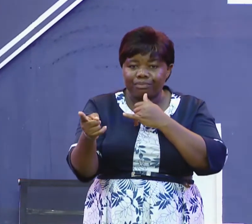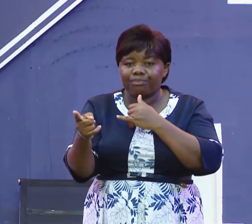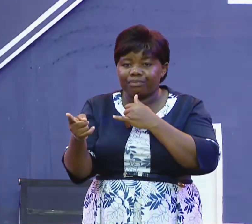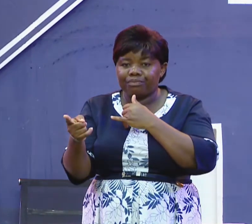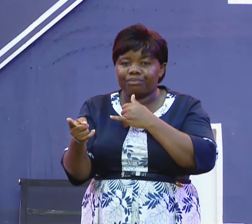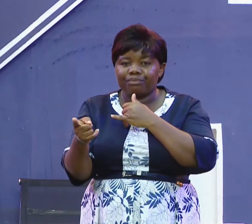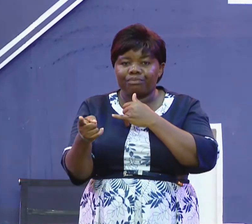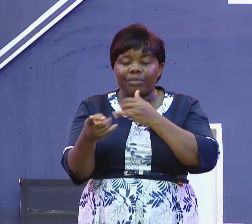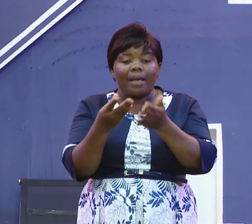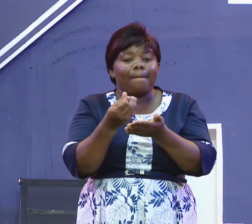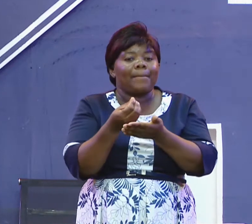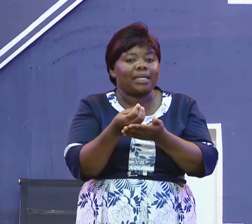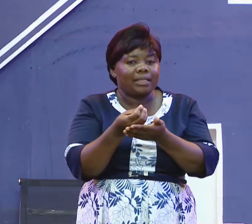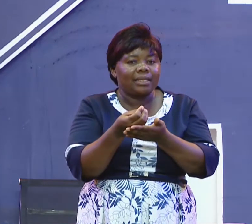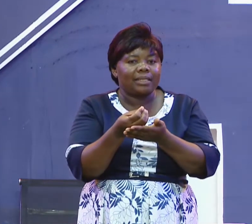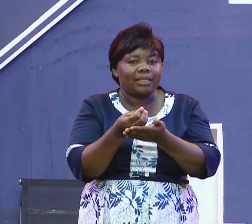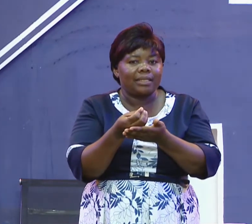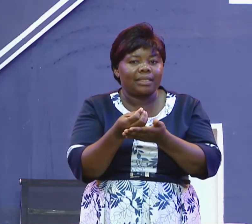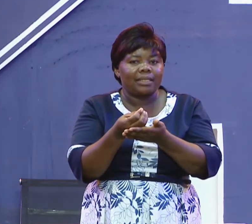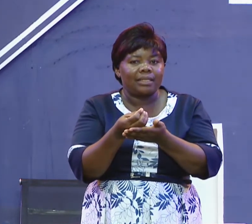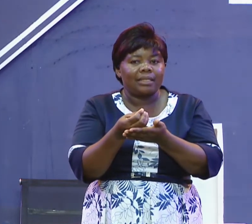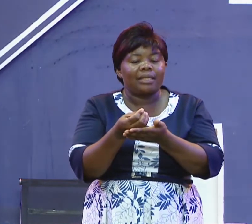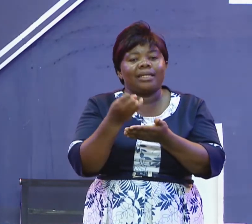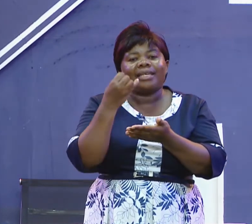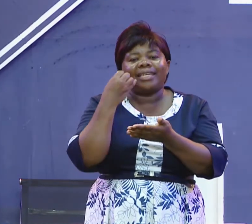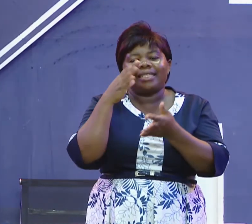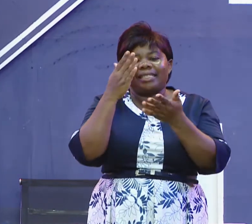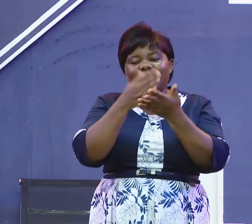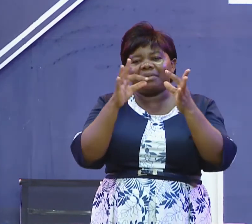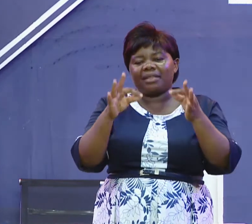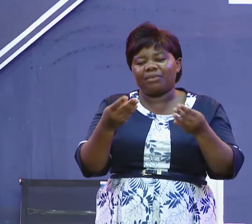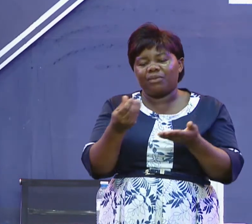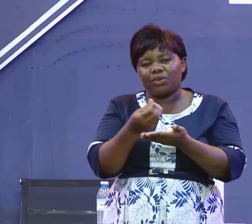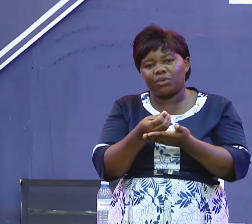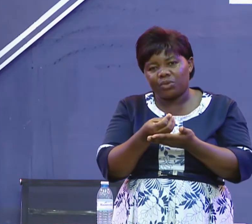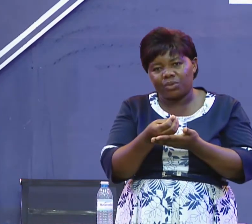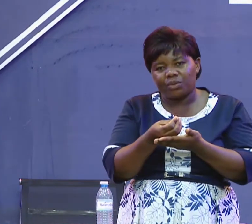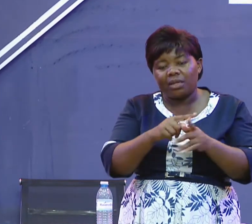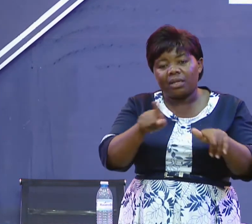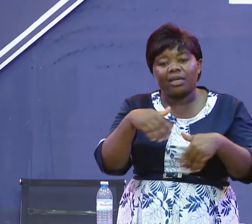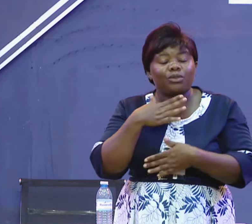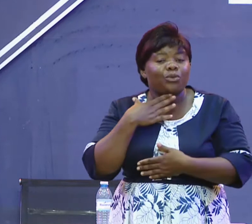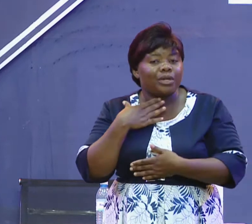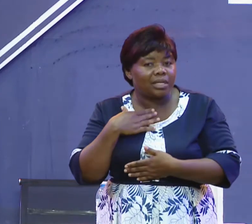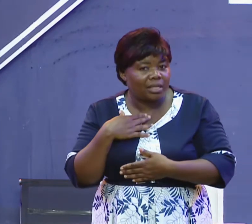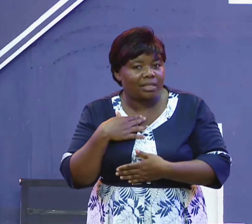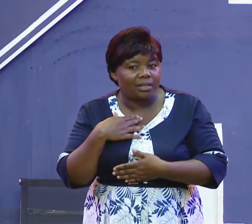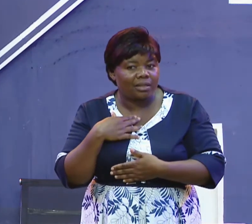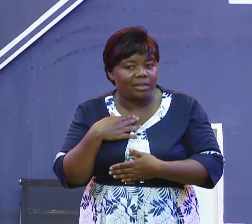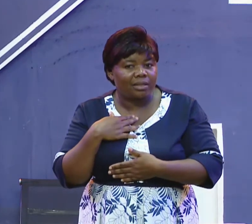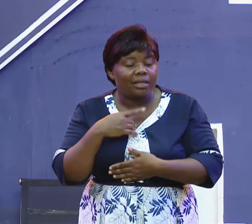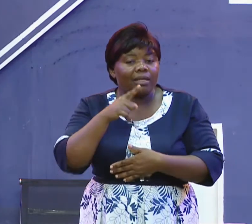you, sente, money, chintu ekikozesebwa, is a tool chetuetaga, that we